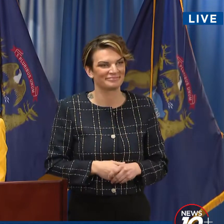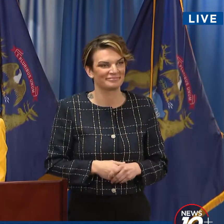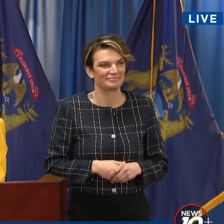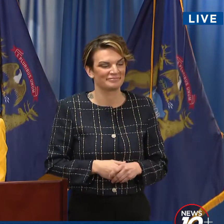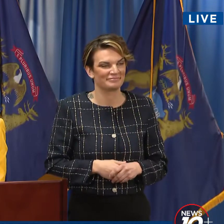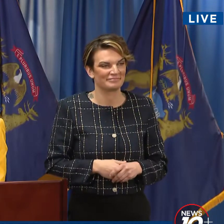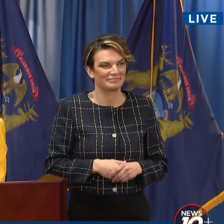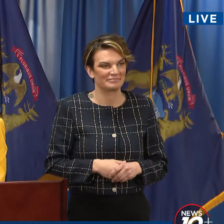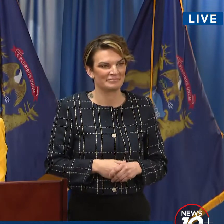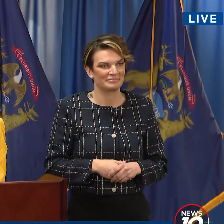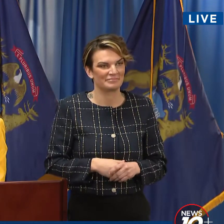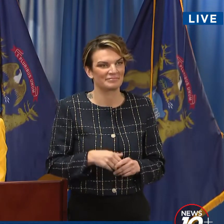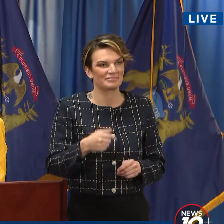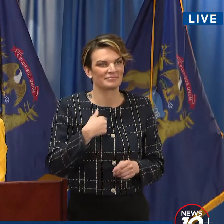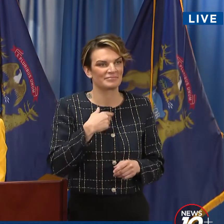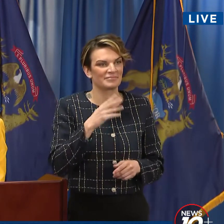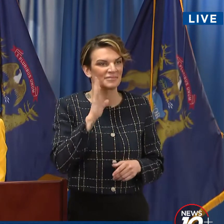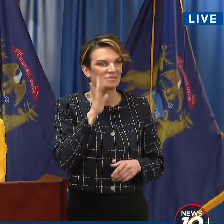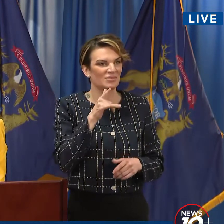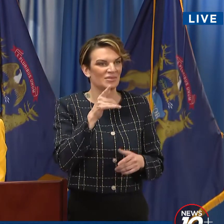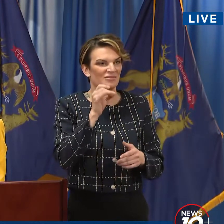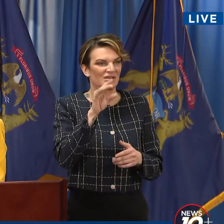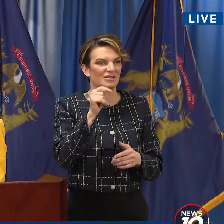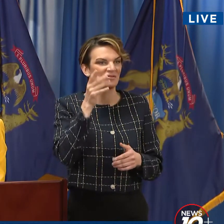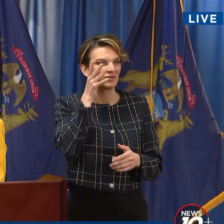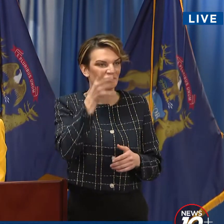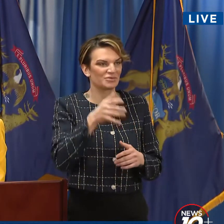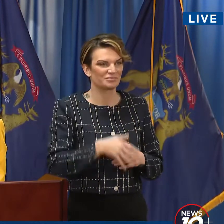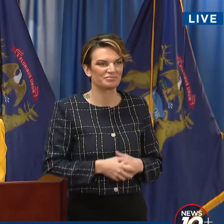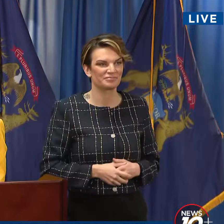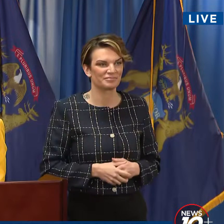say, but I can tell you I'll have a lot more to say on that in the future.